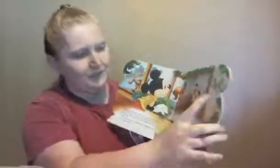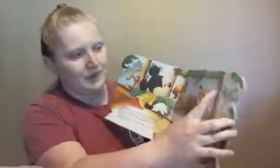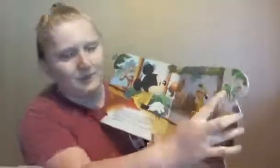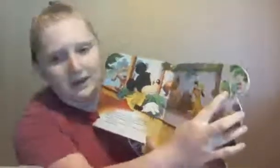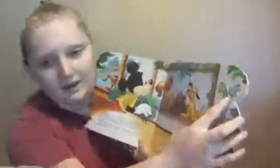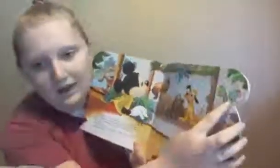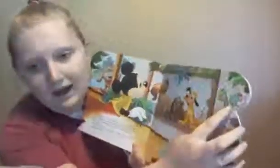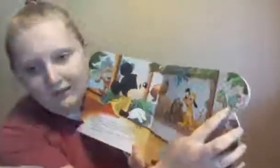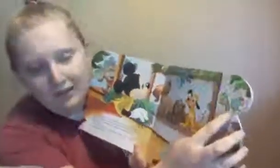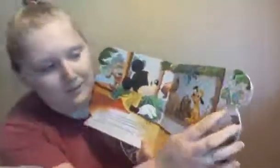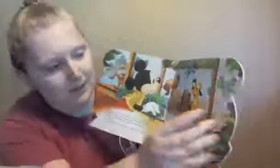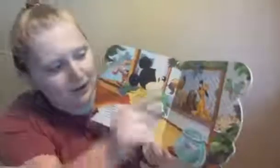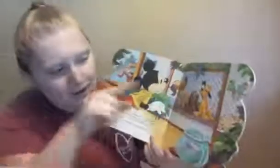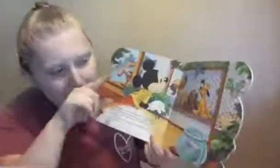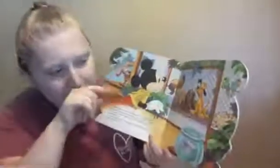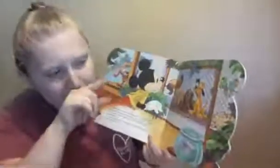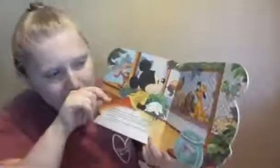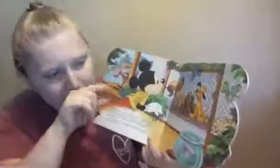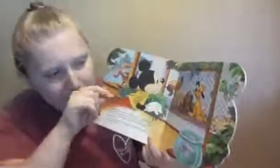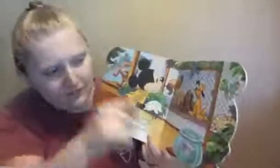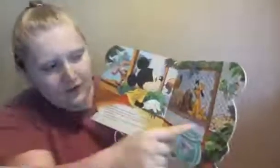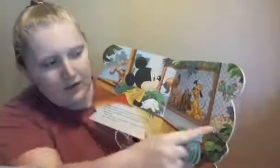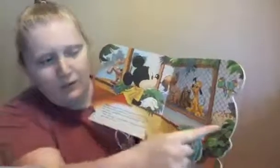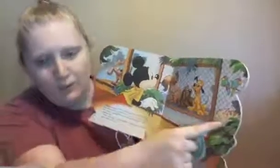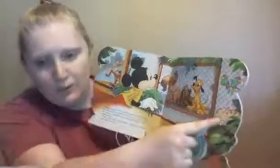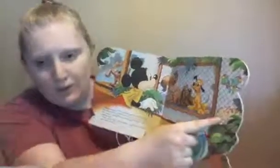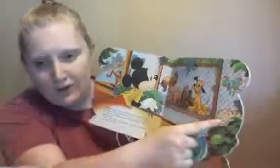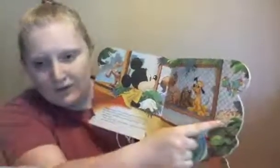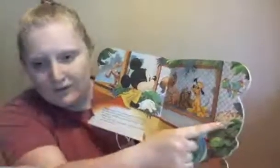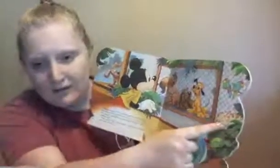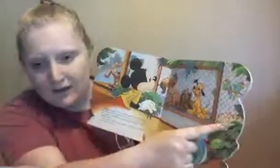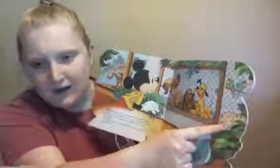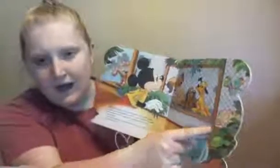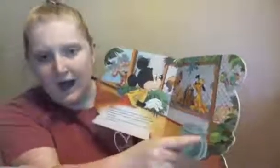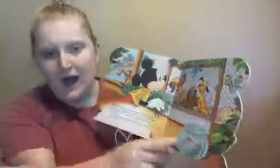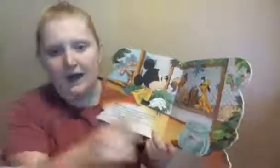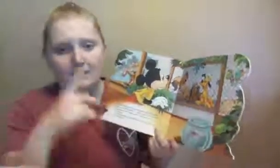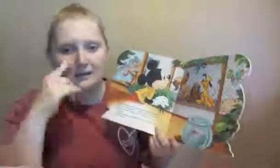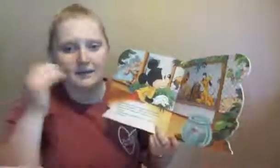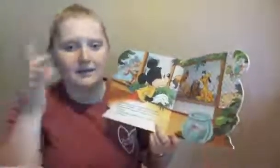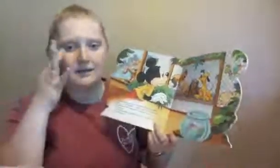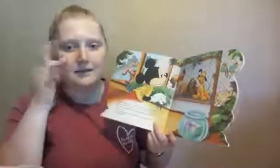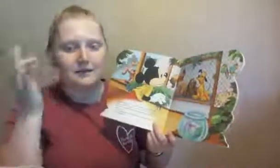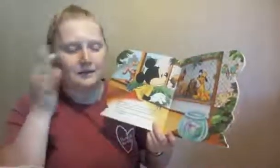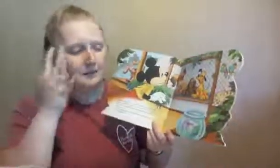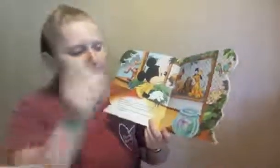And up here we have a bird. Ooh, and there's a cat.